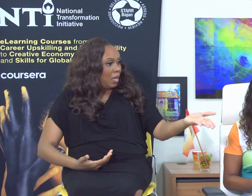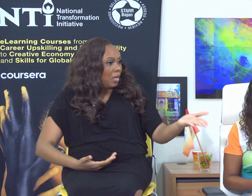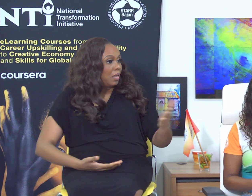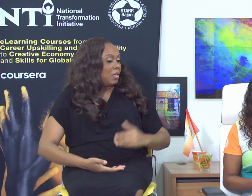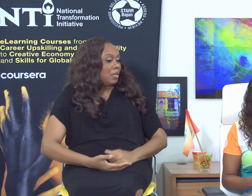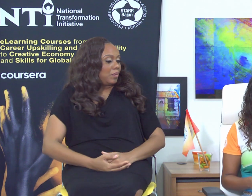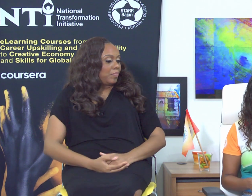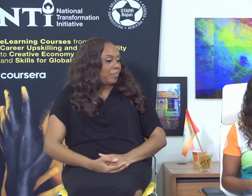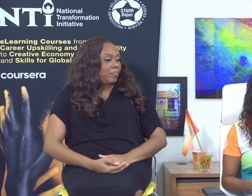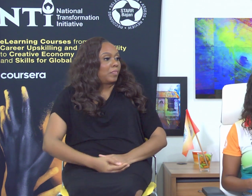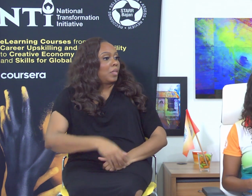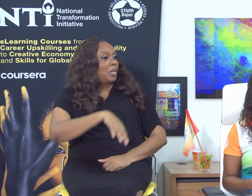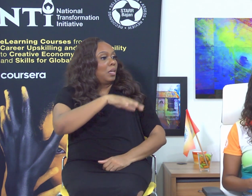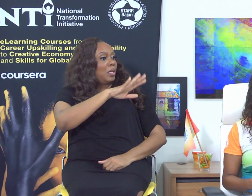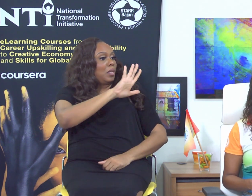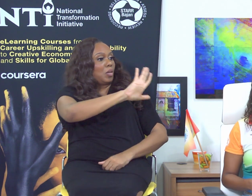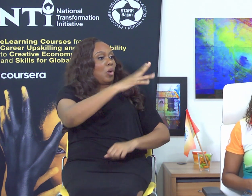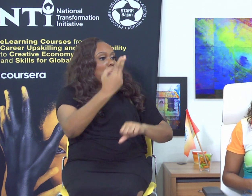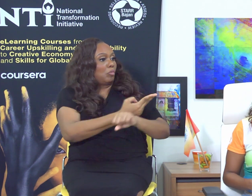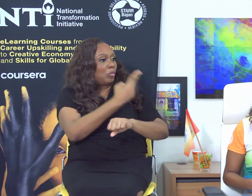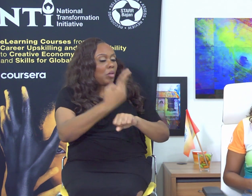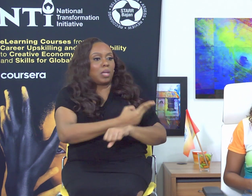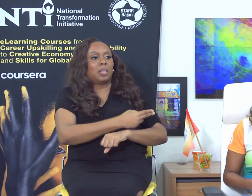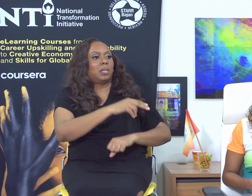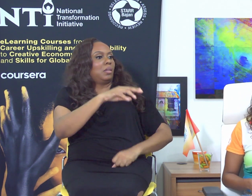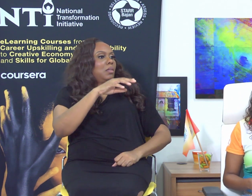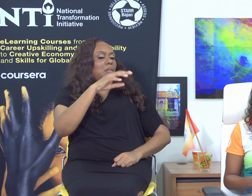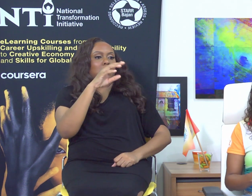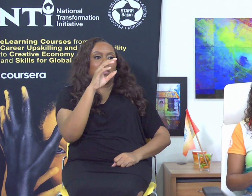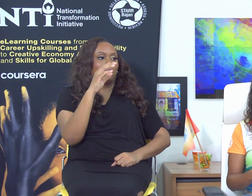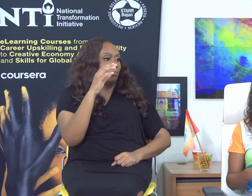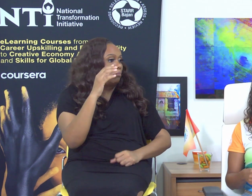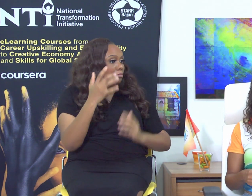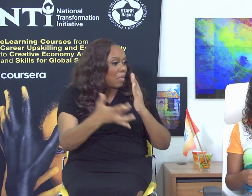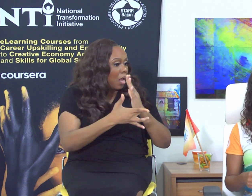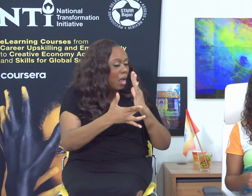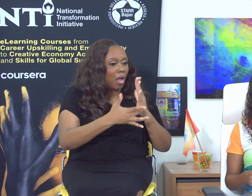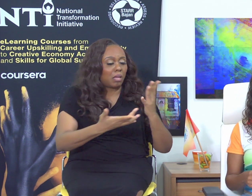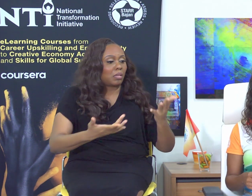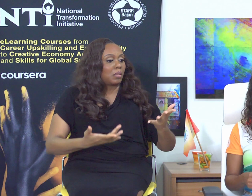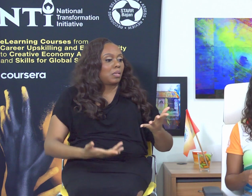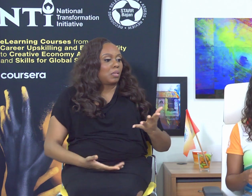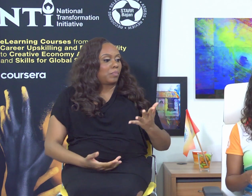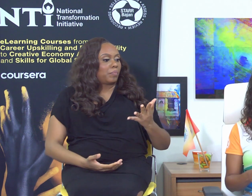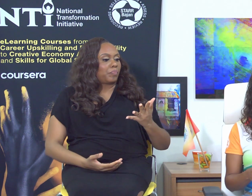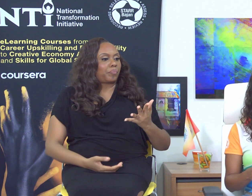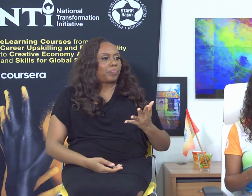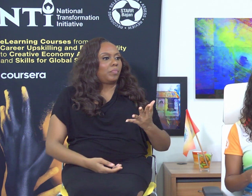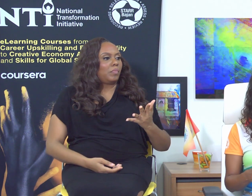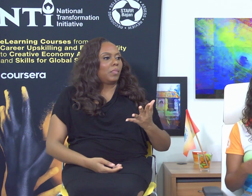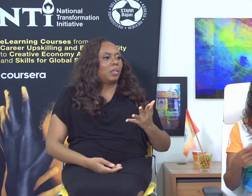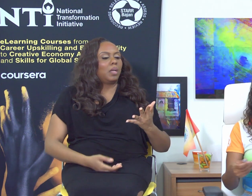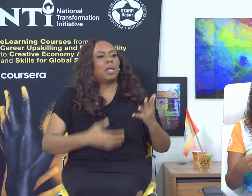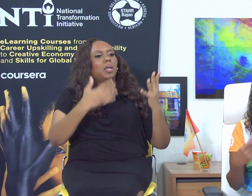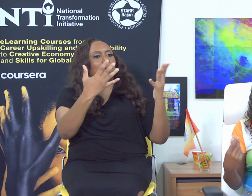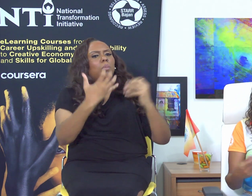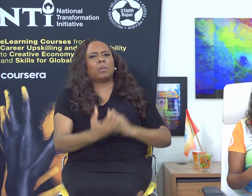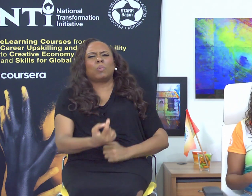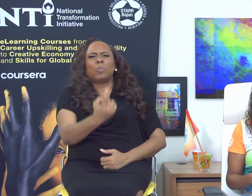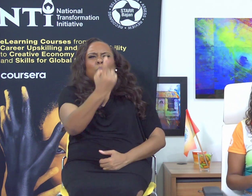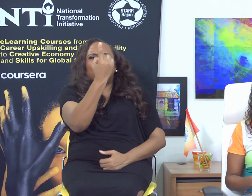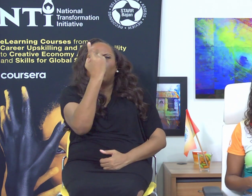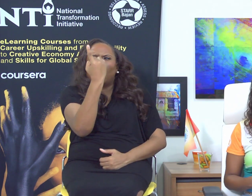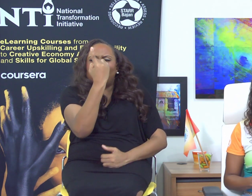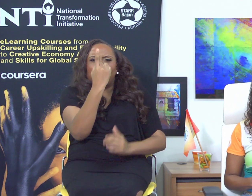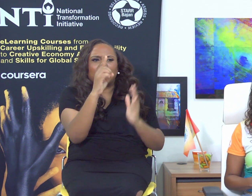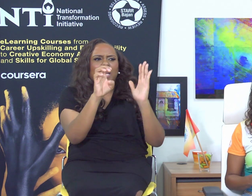in your CV about technology, captioned telephones, etc. Can we just have one example of some good technology